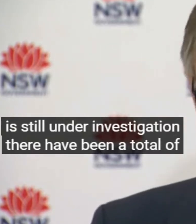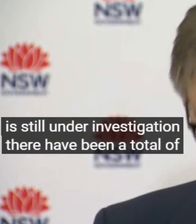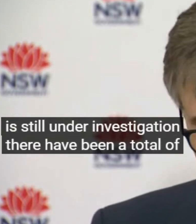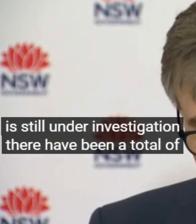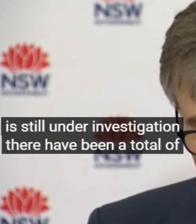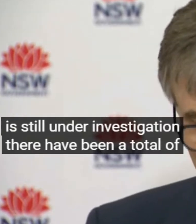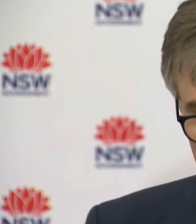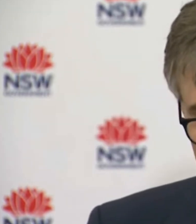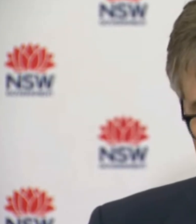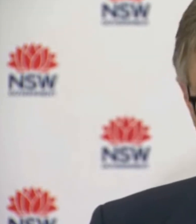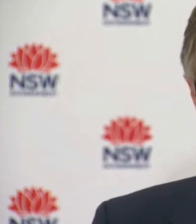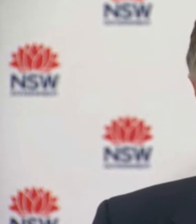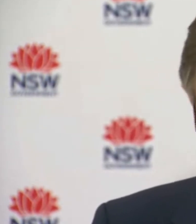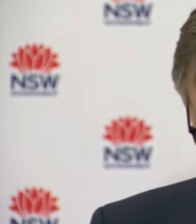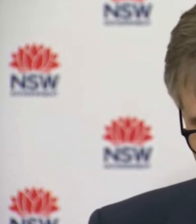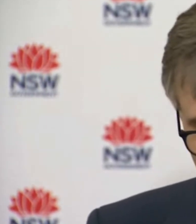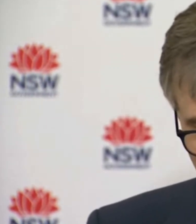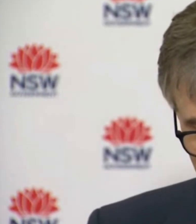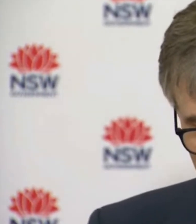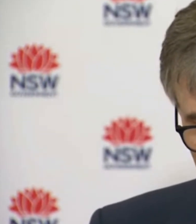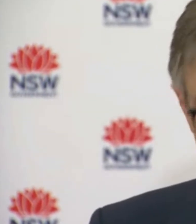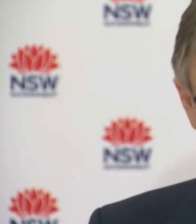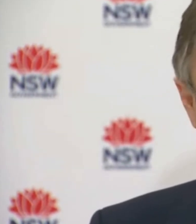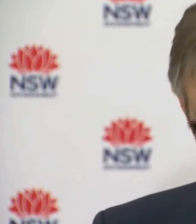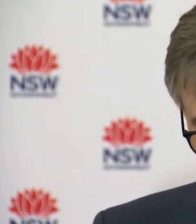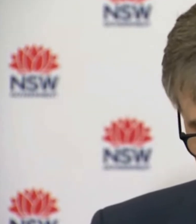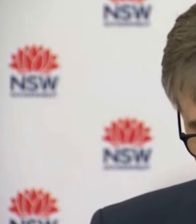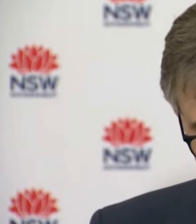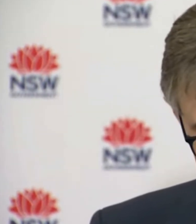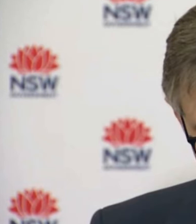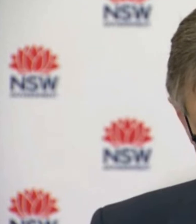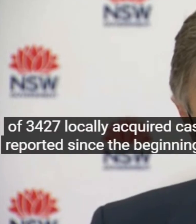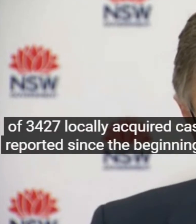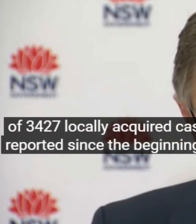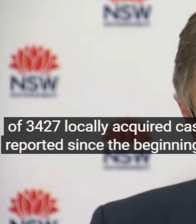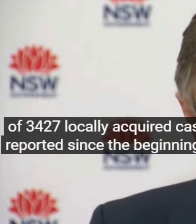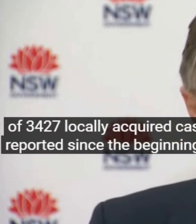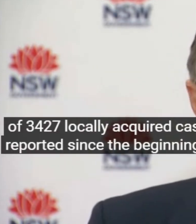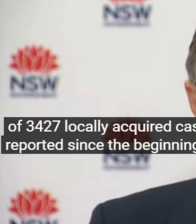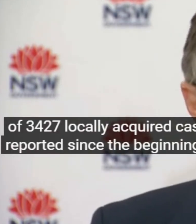acquired cases reported since the beginning of this epidemic on the 16th of June.